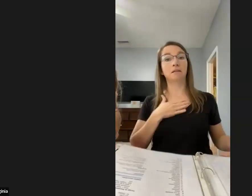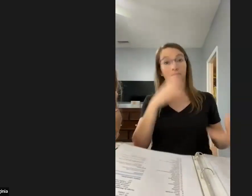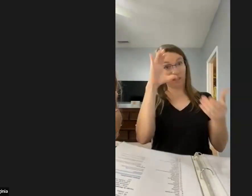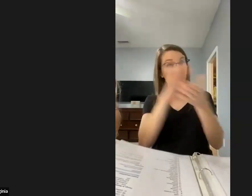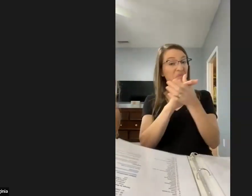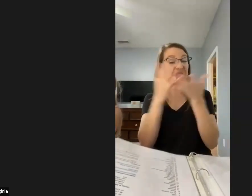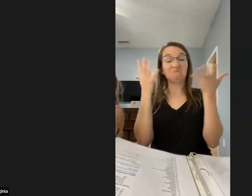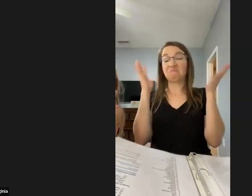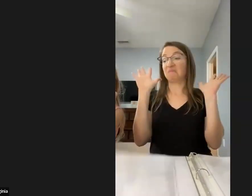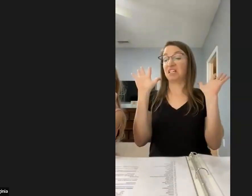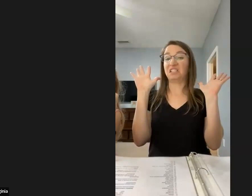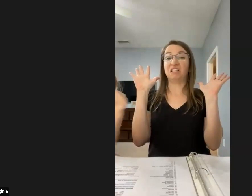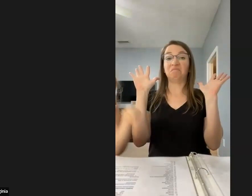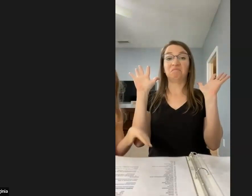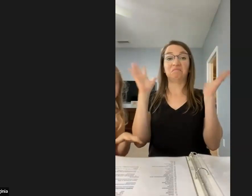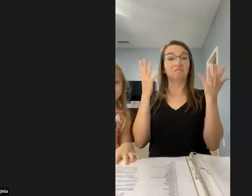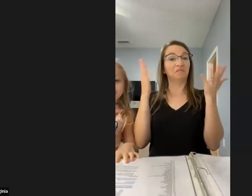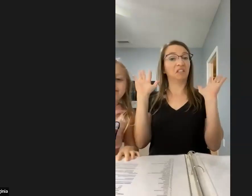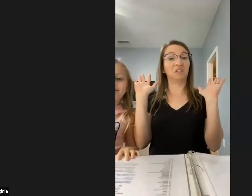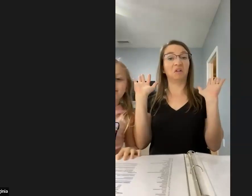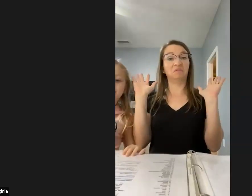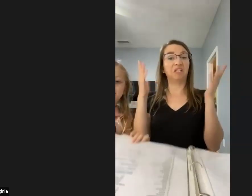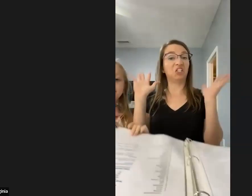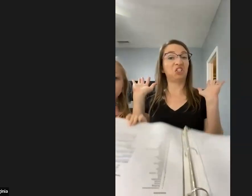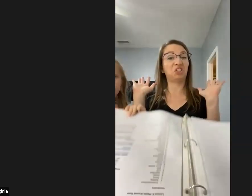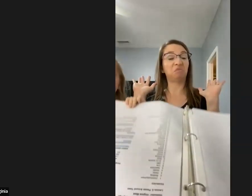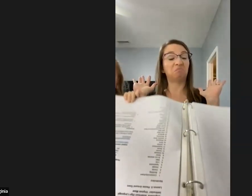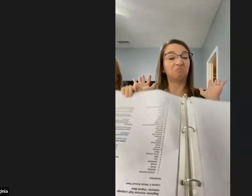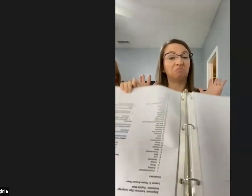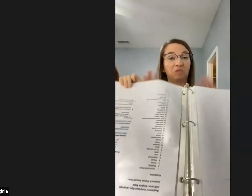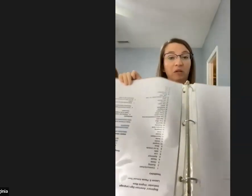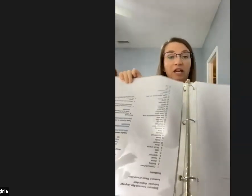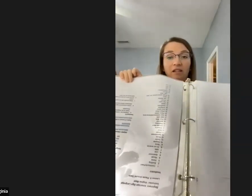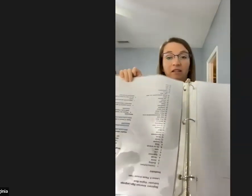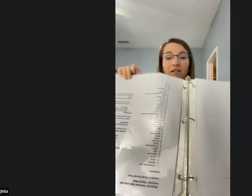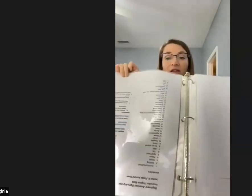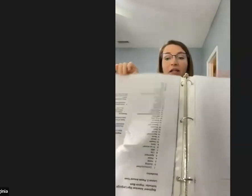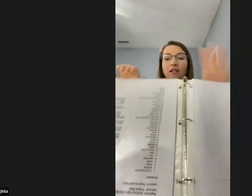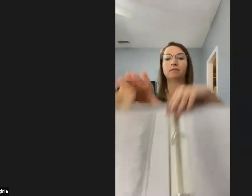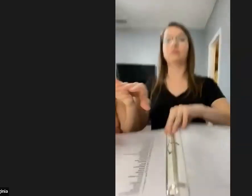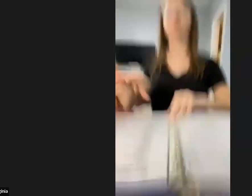the husband, that's it. That's all. Finish. Okay? Right. Nope.